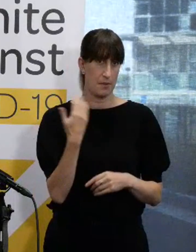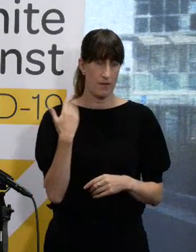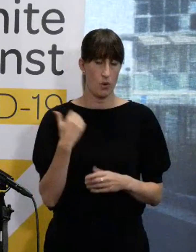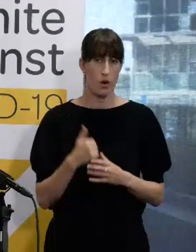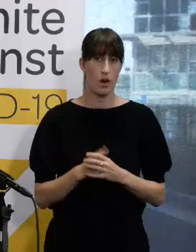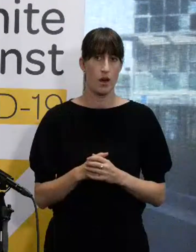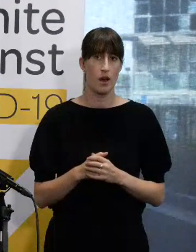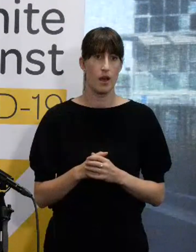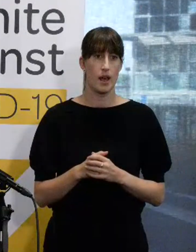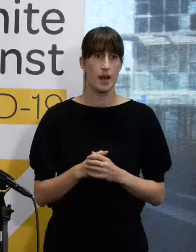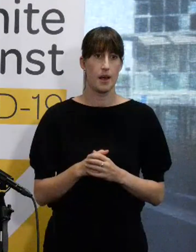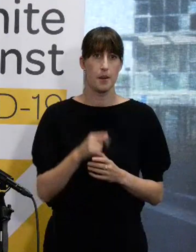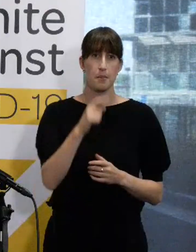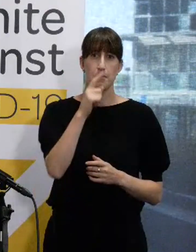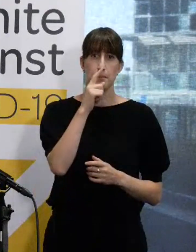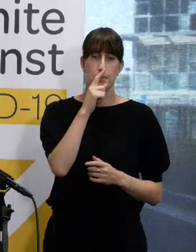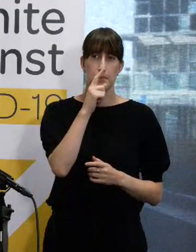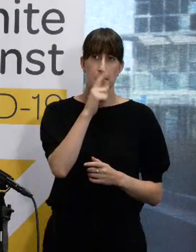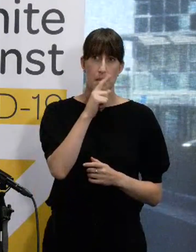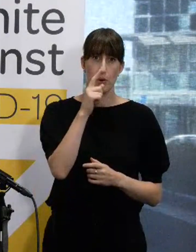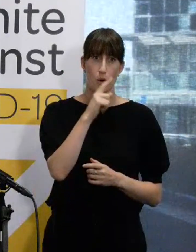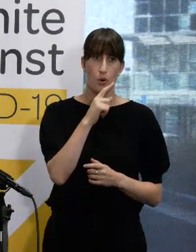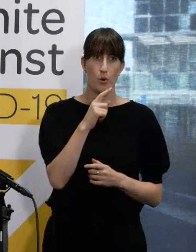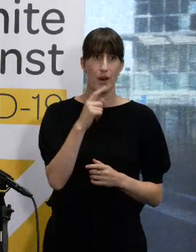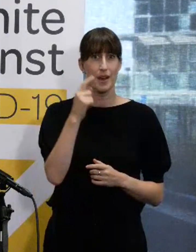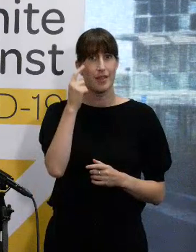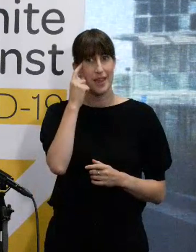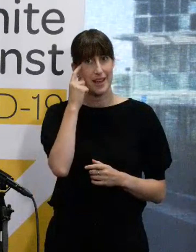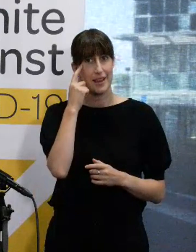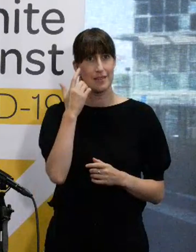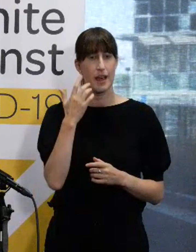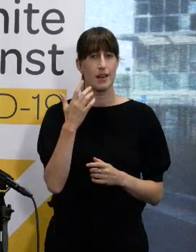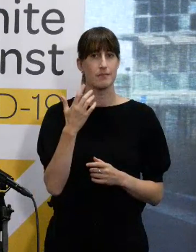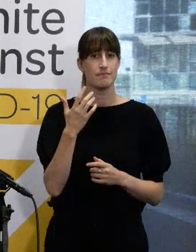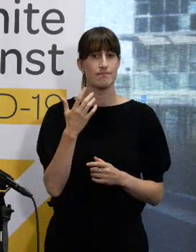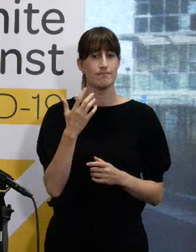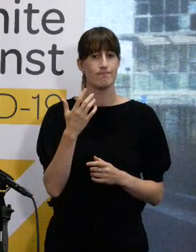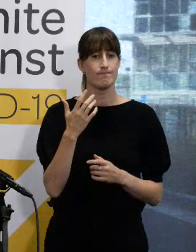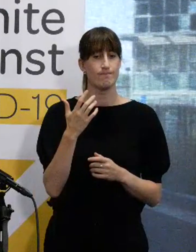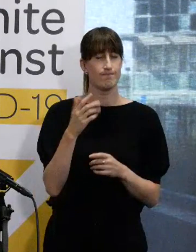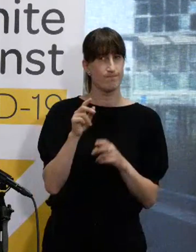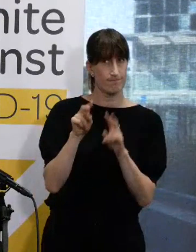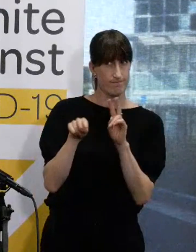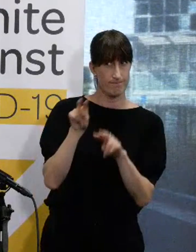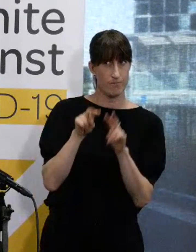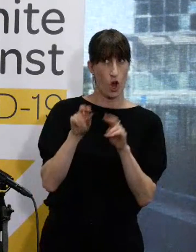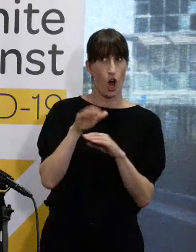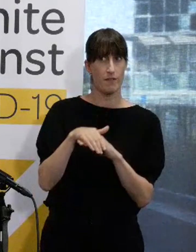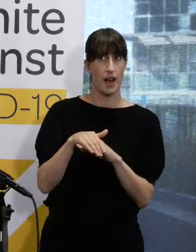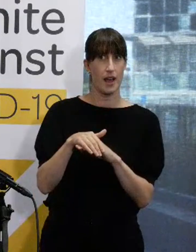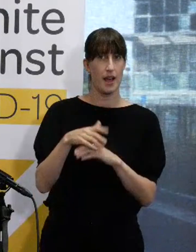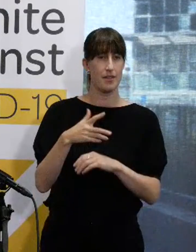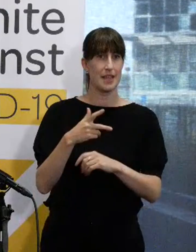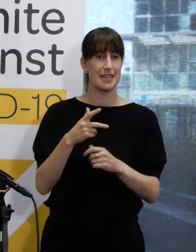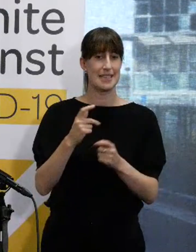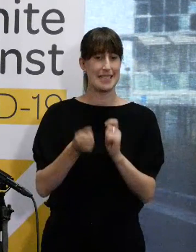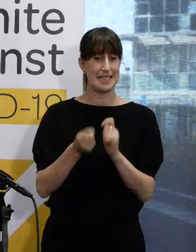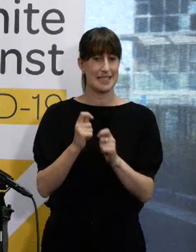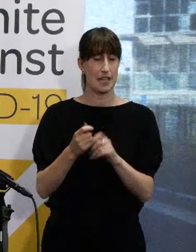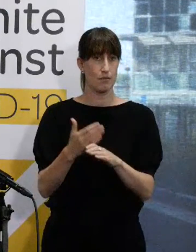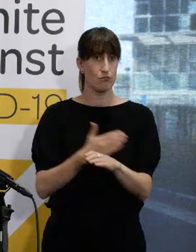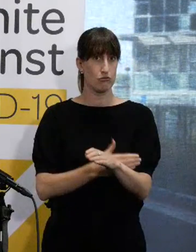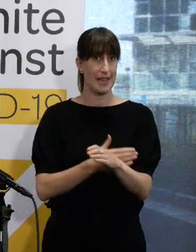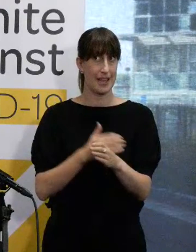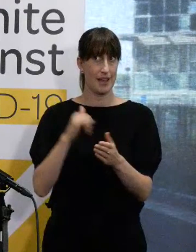was, is there an issue with either the accuracy of the pre-departure testing or the validity of the documentation? And